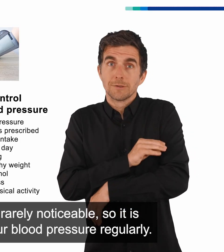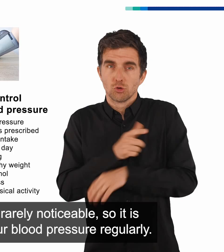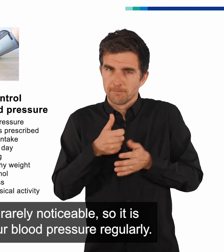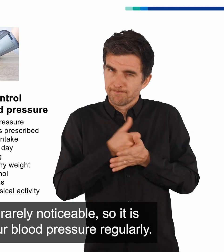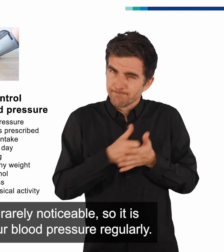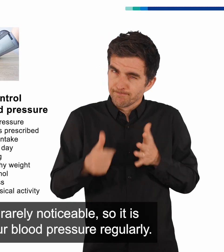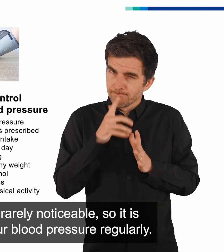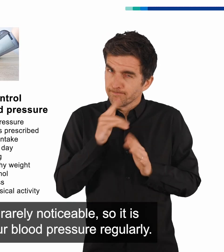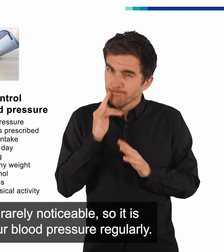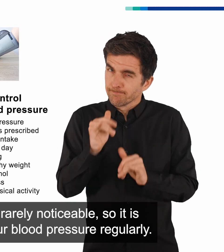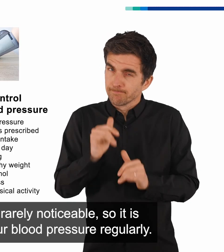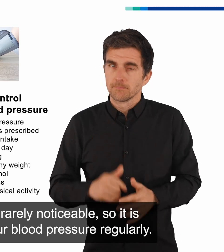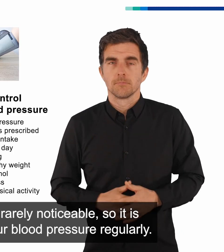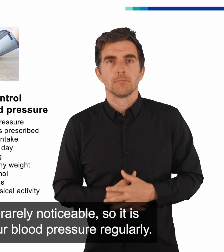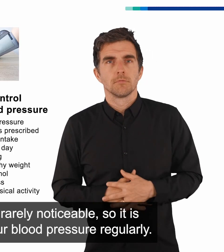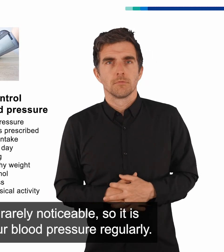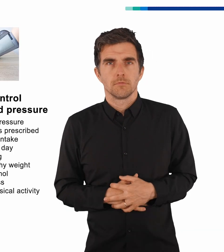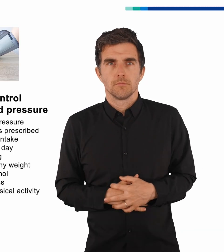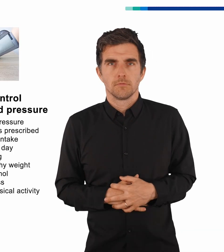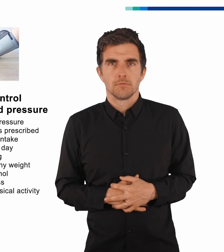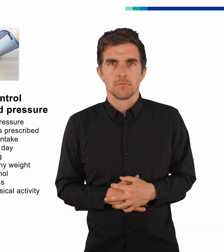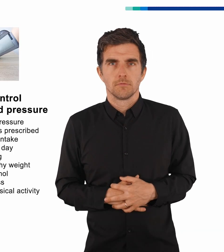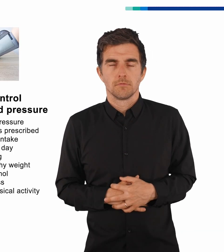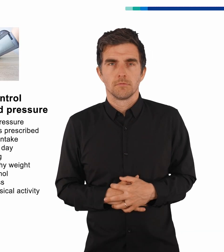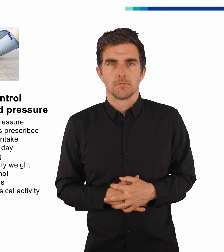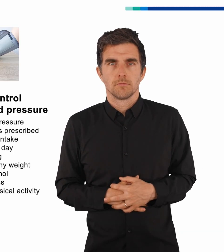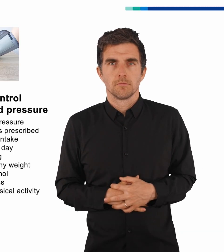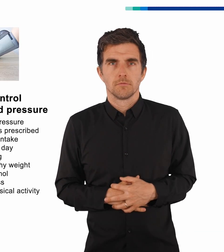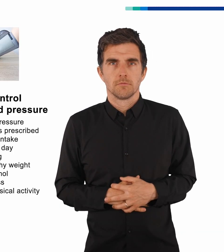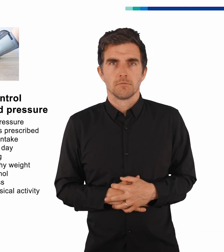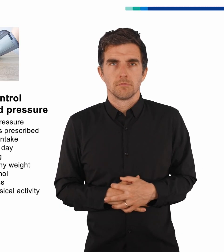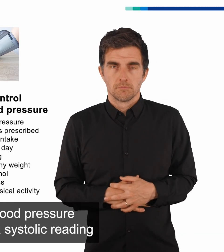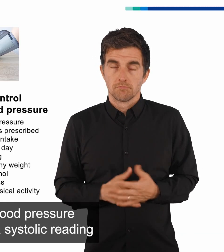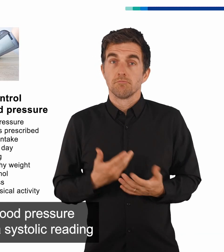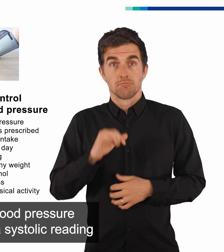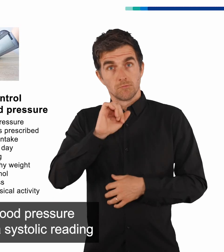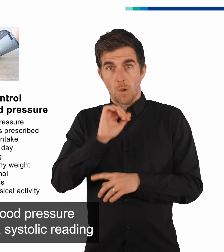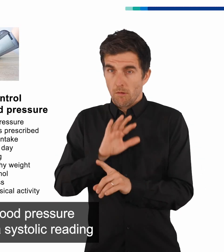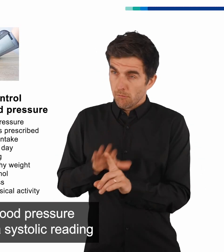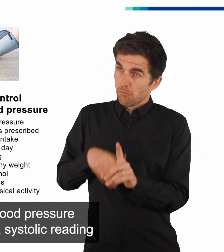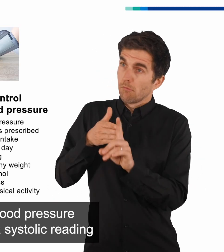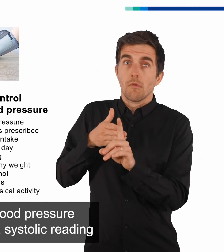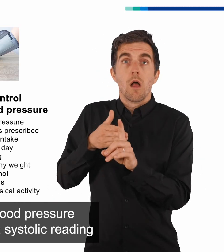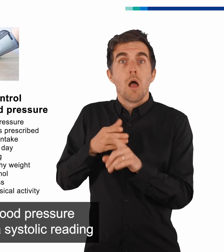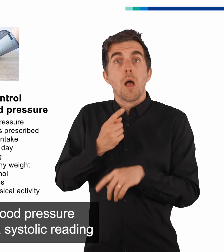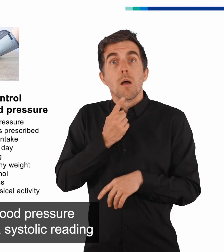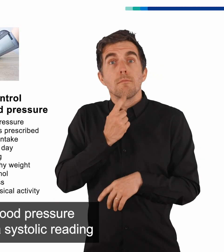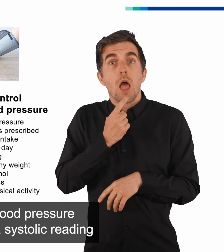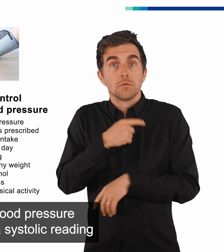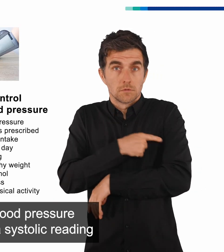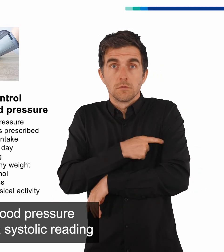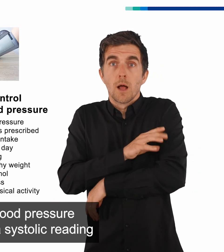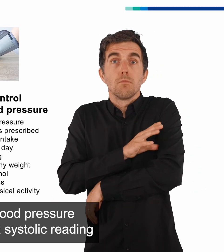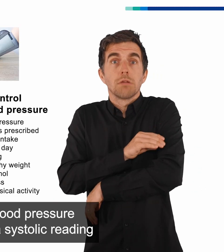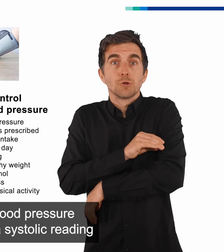90 mm Hg. If yours is higher than this regularly, please speak to your GP. There